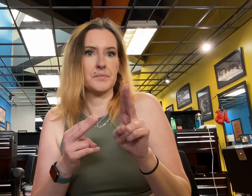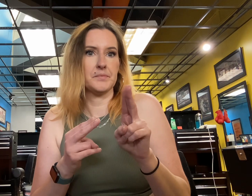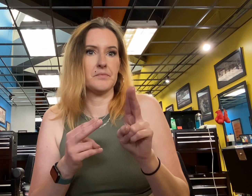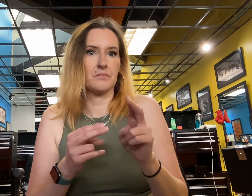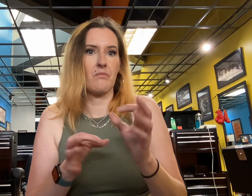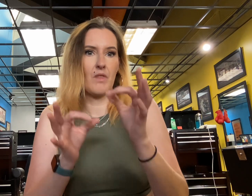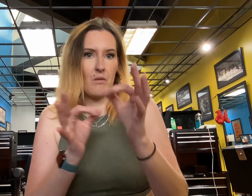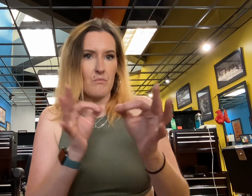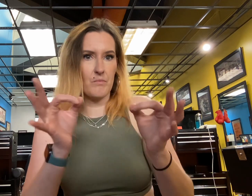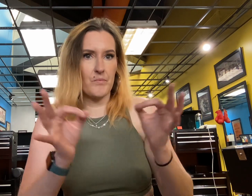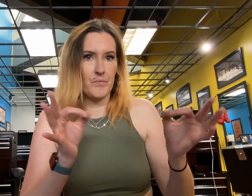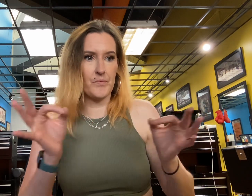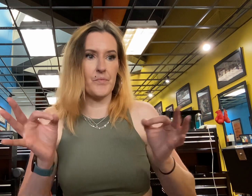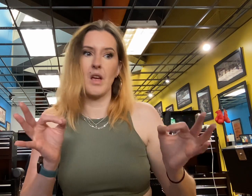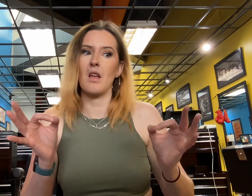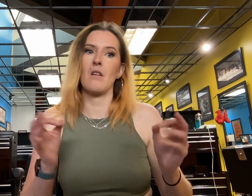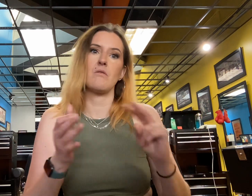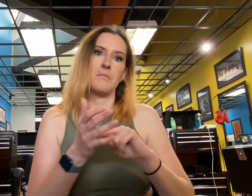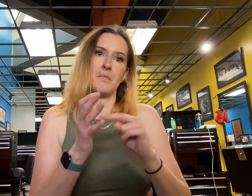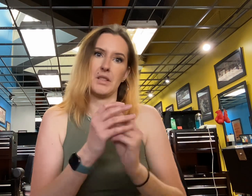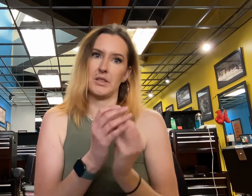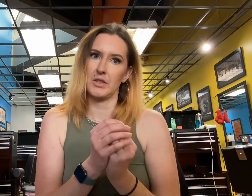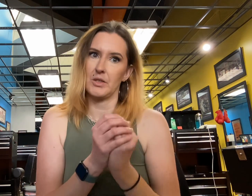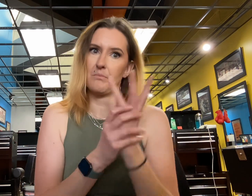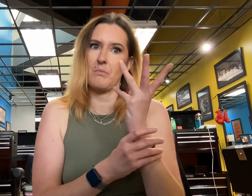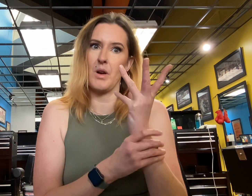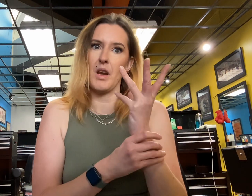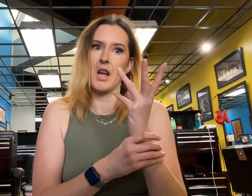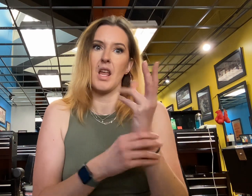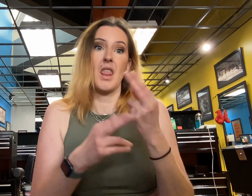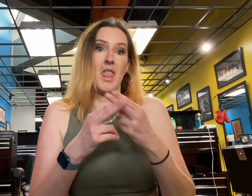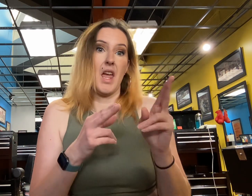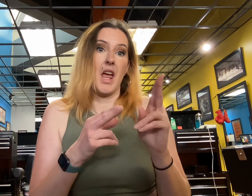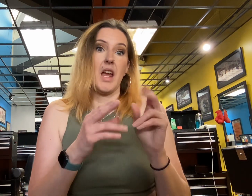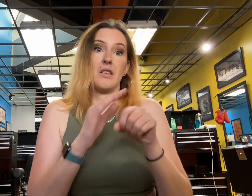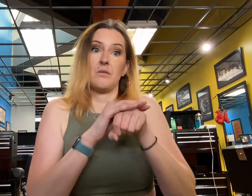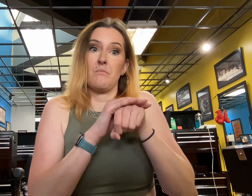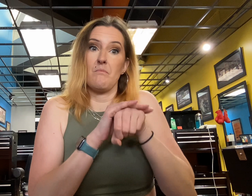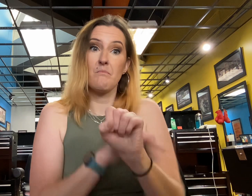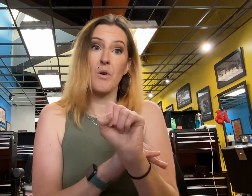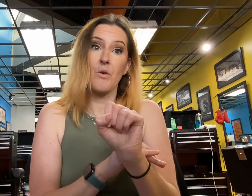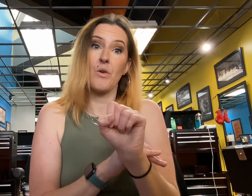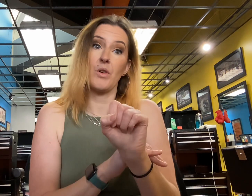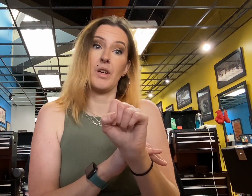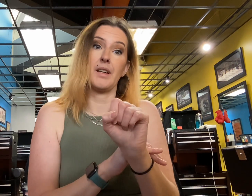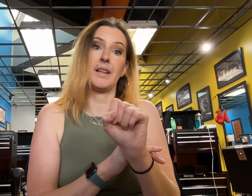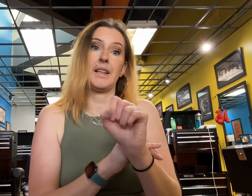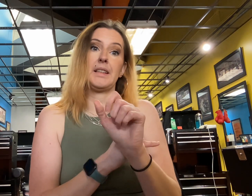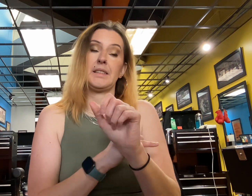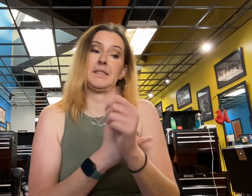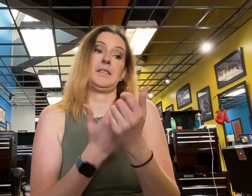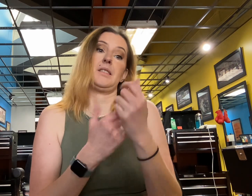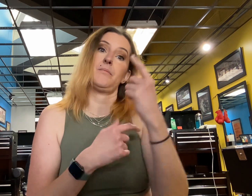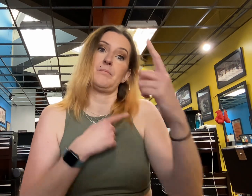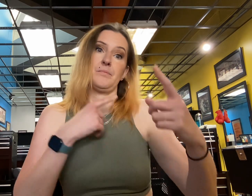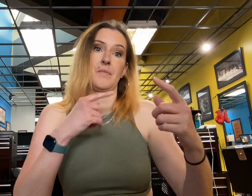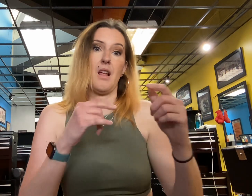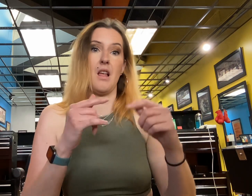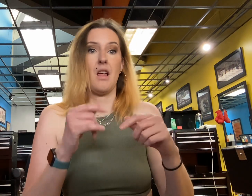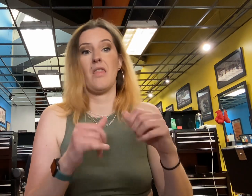hatch out in the spring, and the whole system starts all over again. If you see an egg mass, scraping it into a bag with alcohol effectively kills it. But